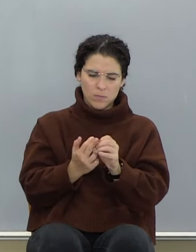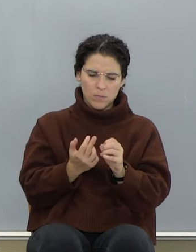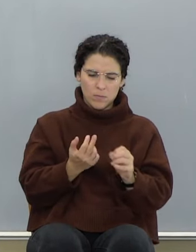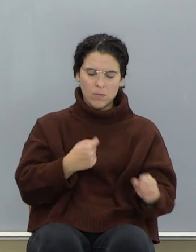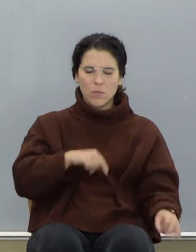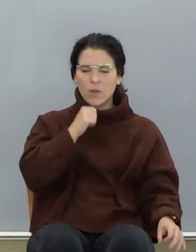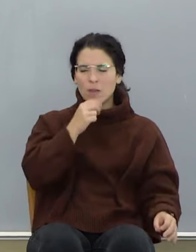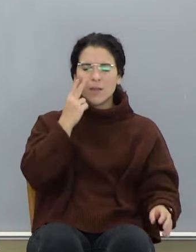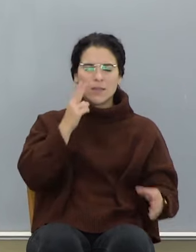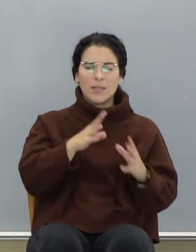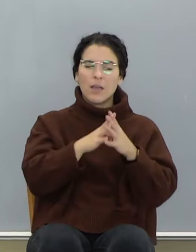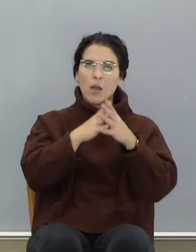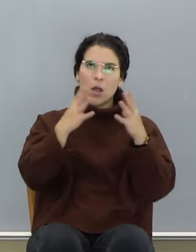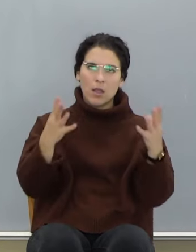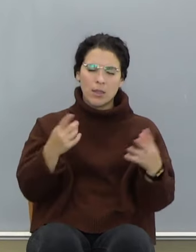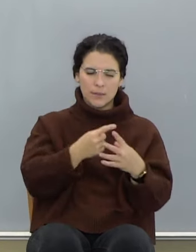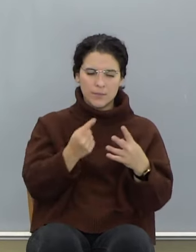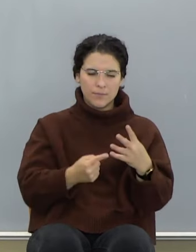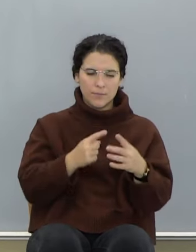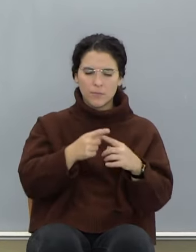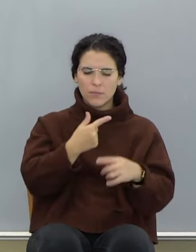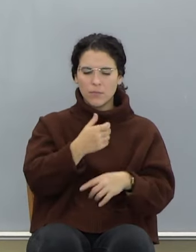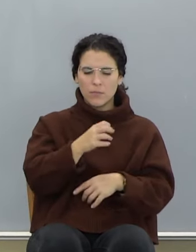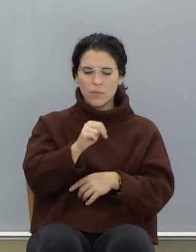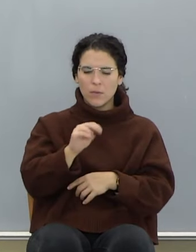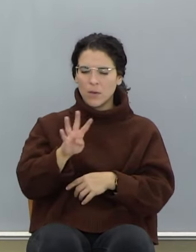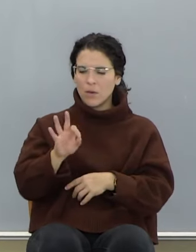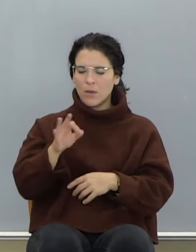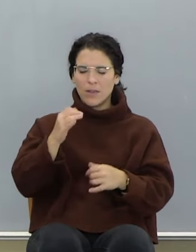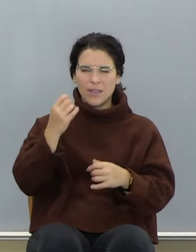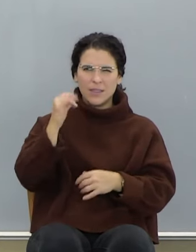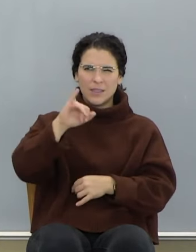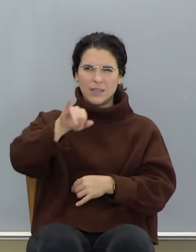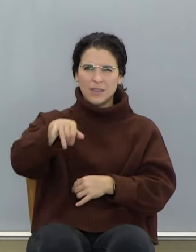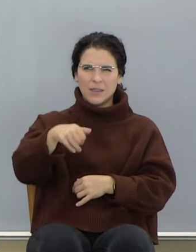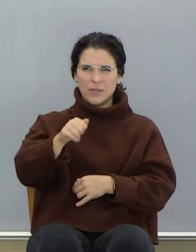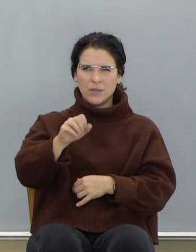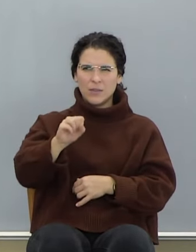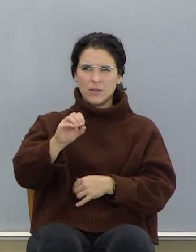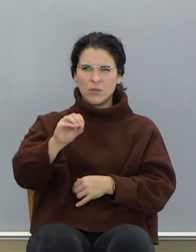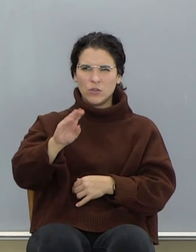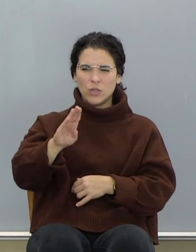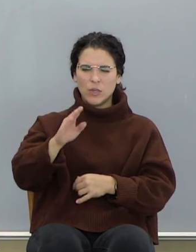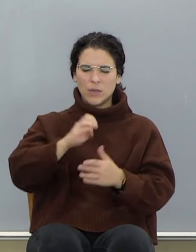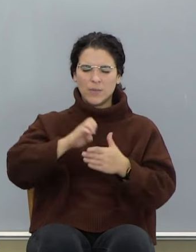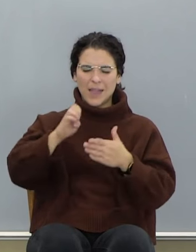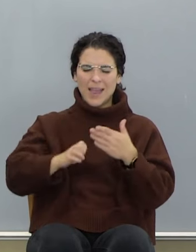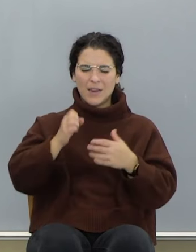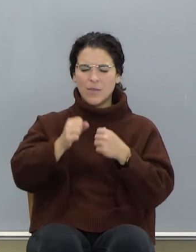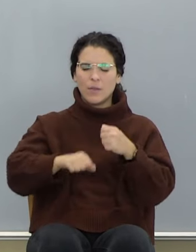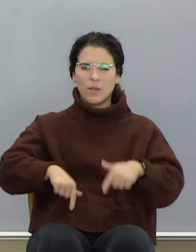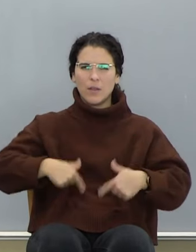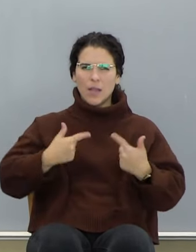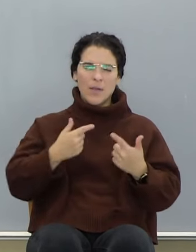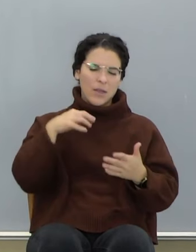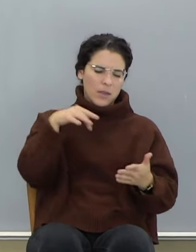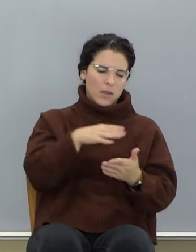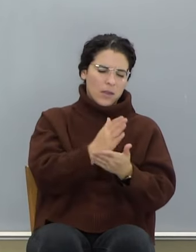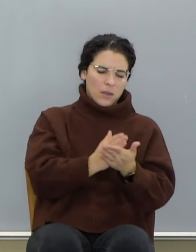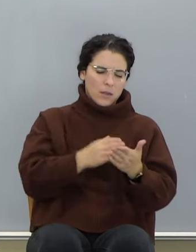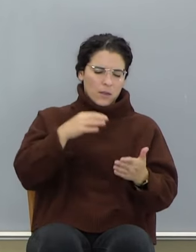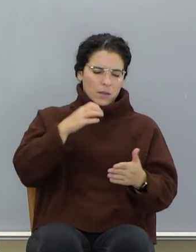Jacob end of life. And here's something. Study some of the end of